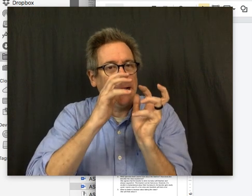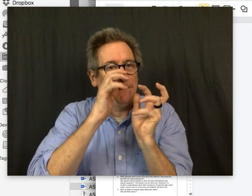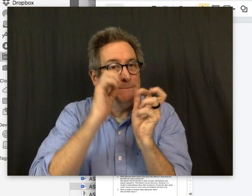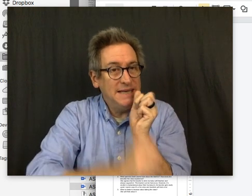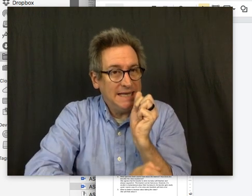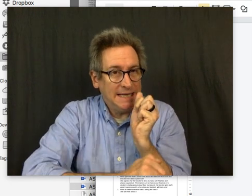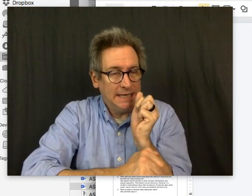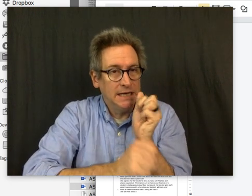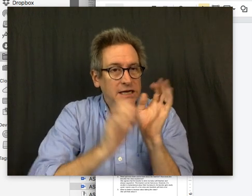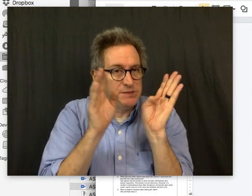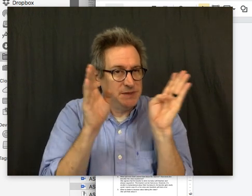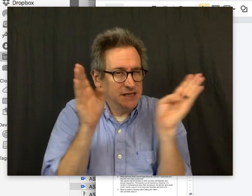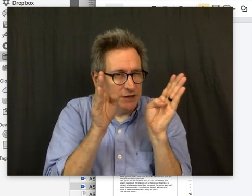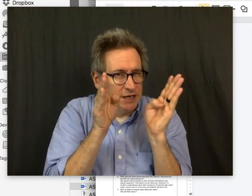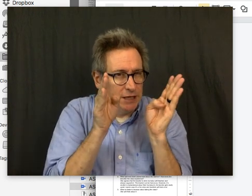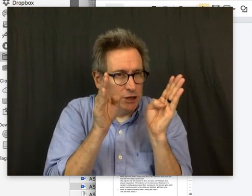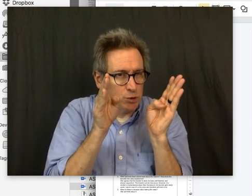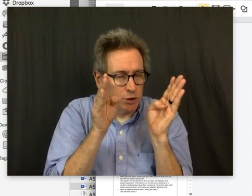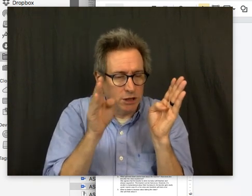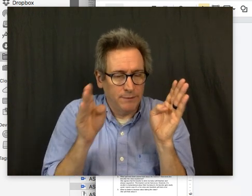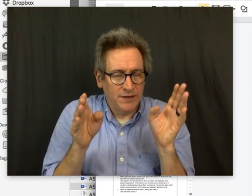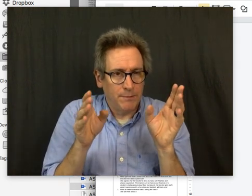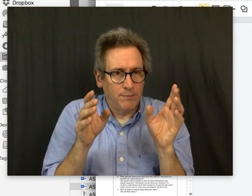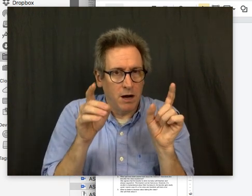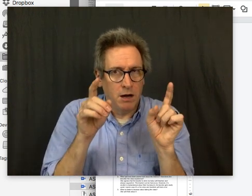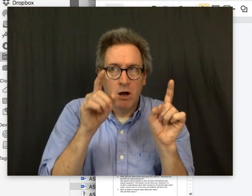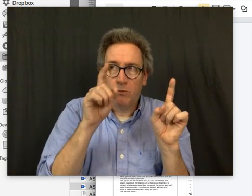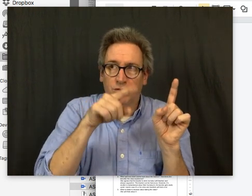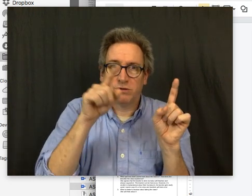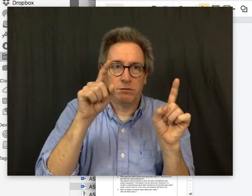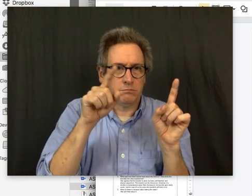that mean specifically in a little short clip, that